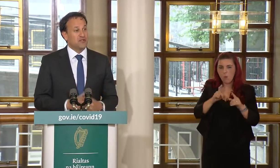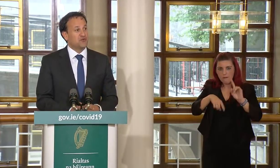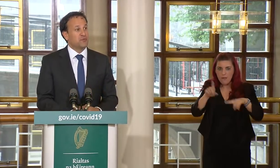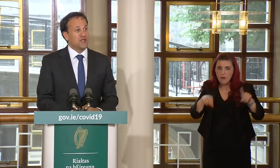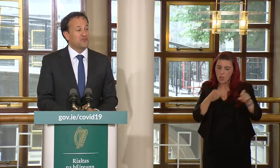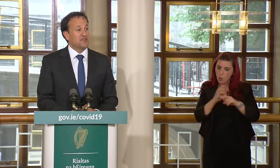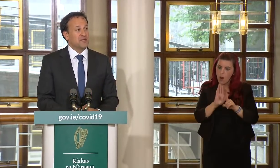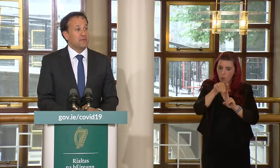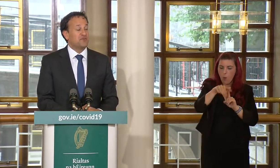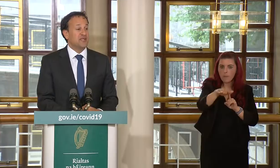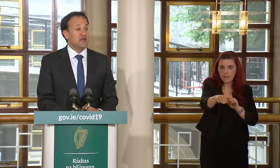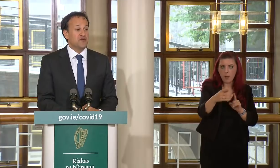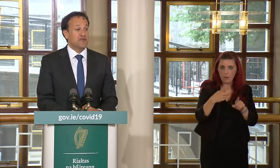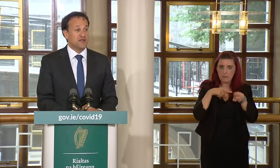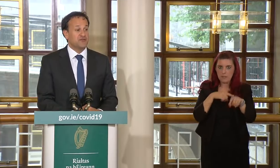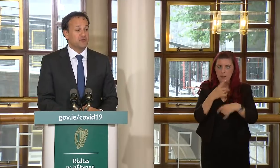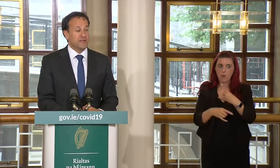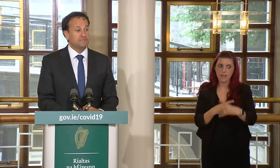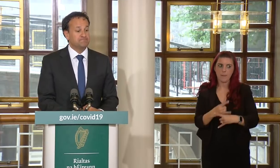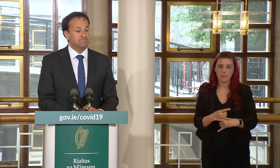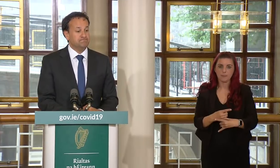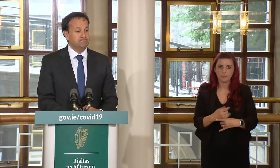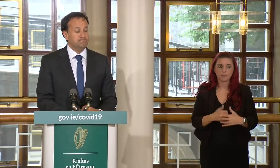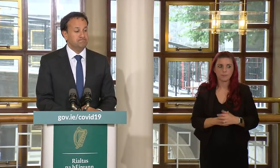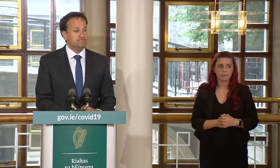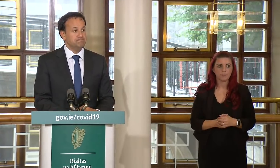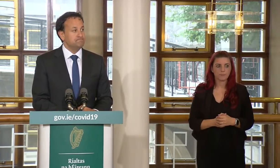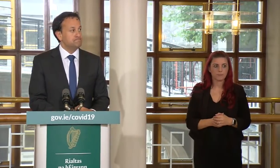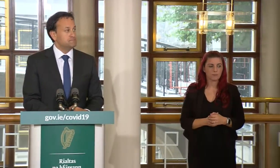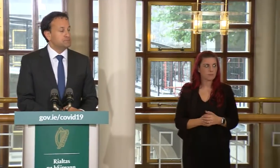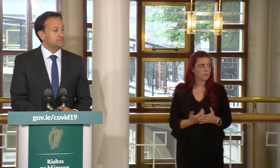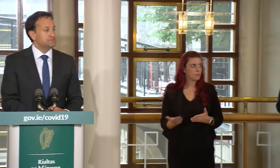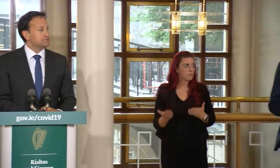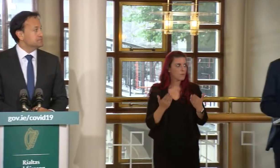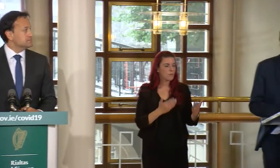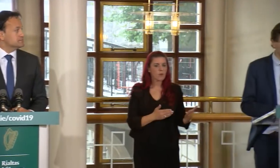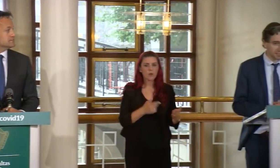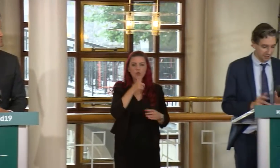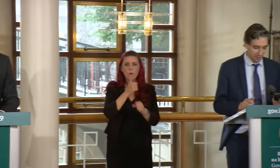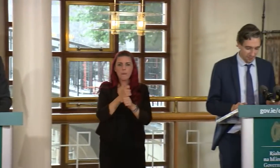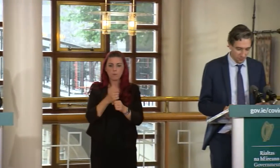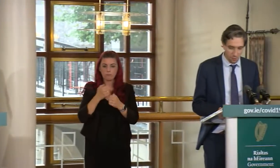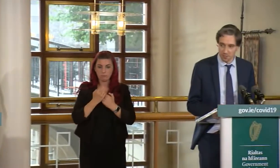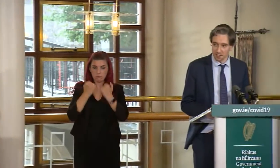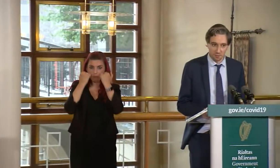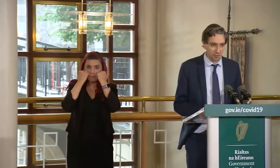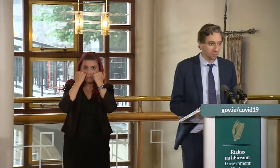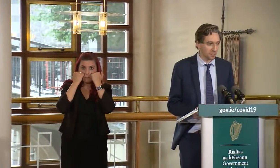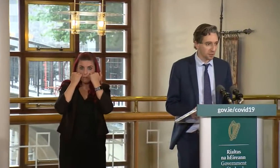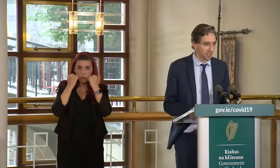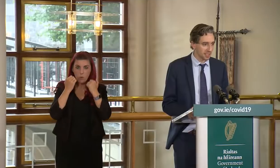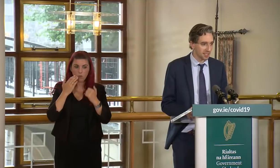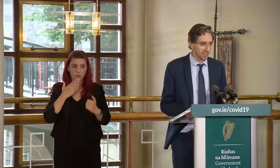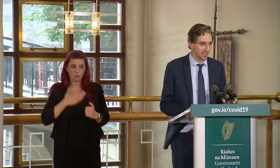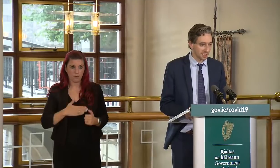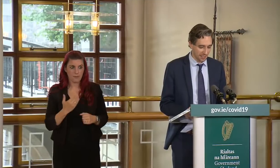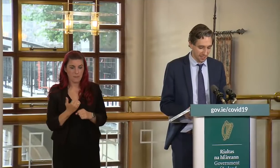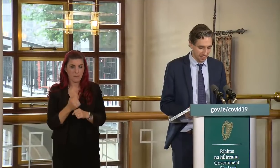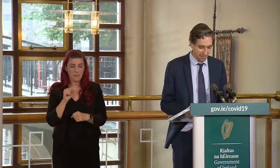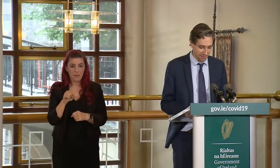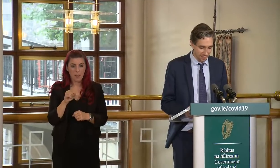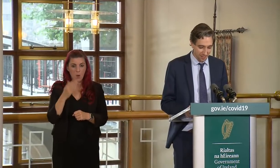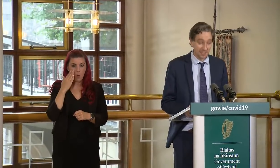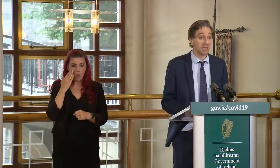there are particular spikes, then they may be taken off that list as well. Just in relation to the issue of the face coverings, I should point out, I suppose government's only decided in the